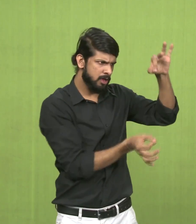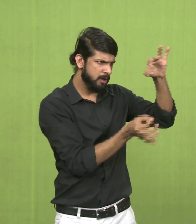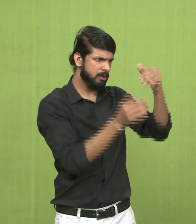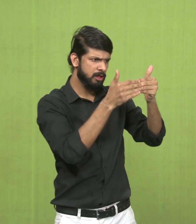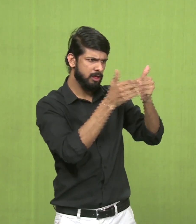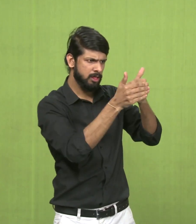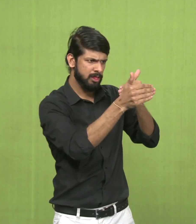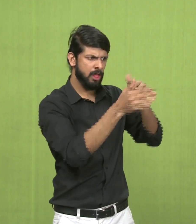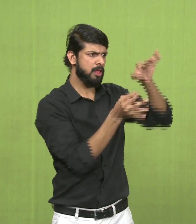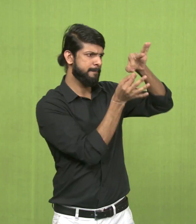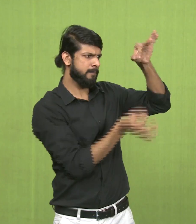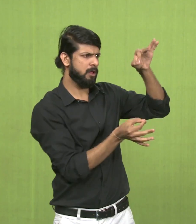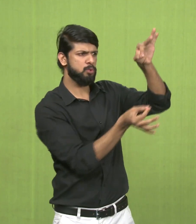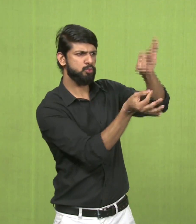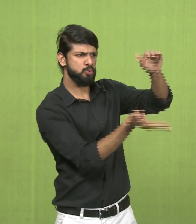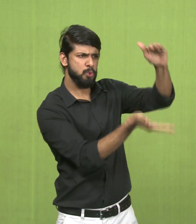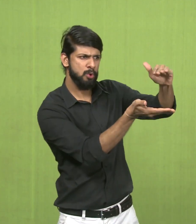Then the balance, that is the